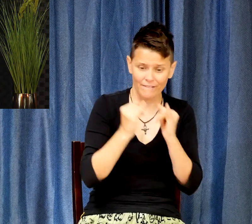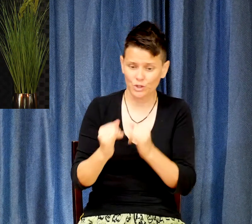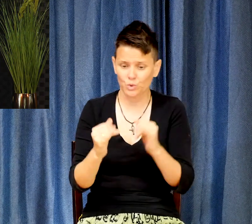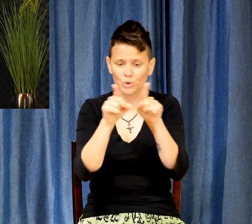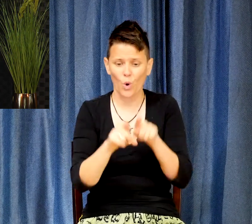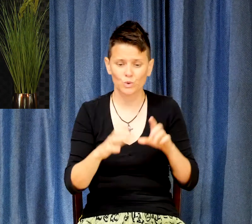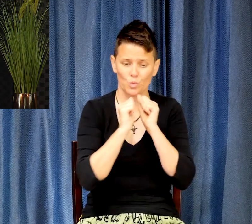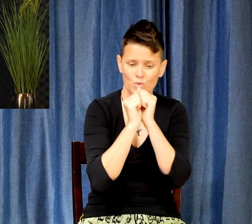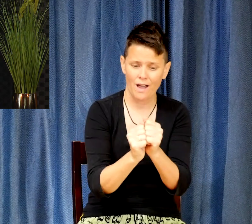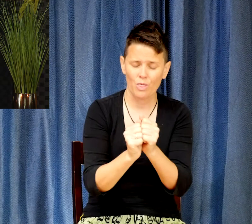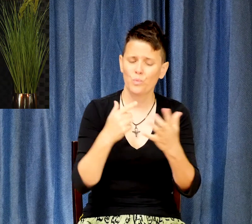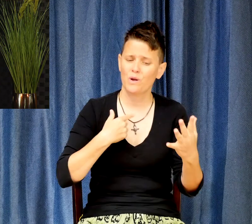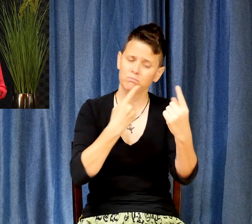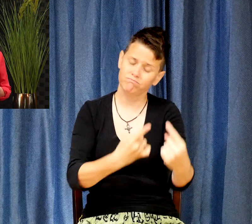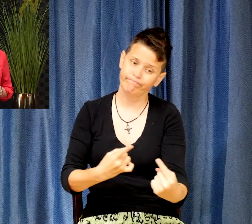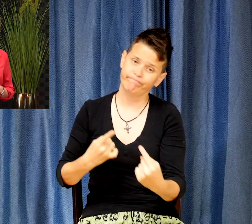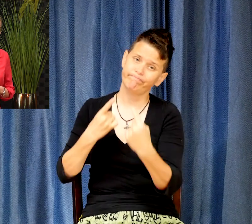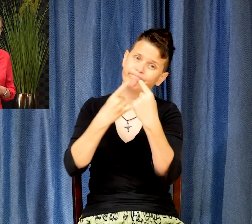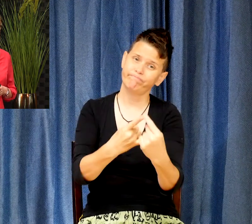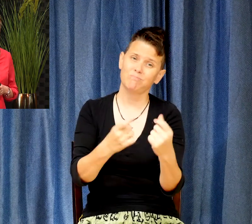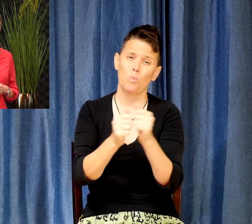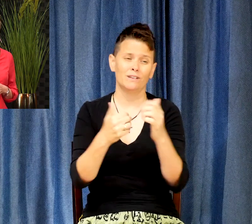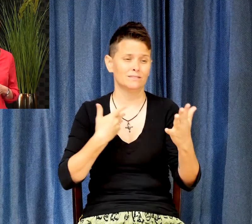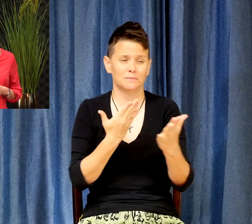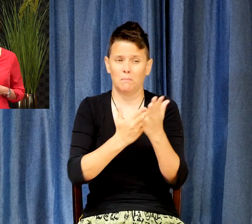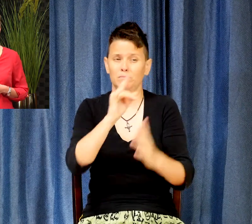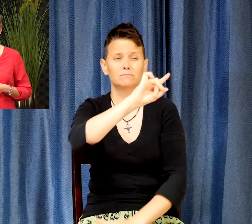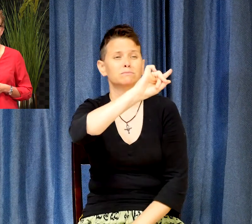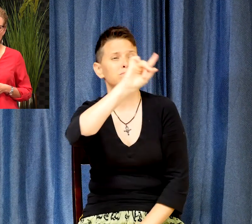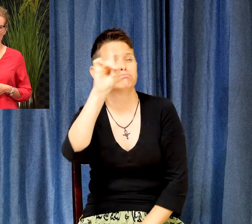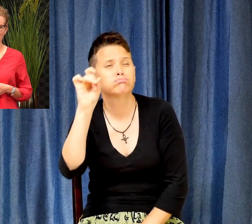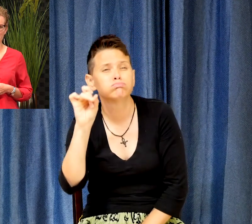community. And little did we know when we met in January what we were about to